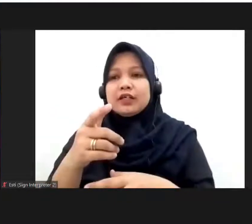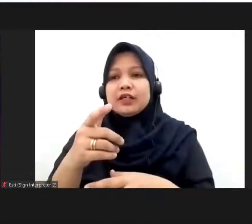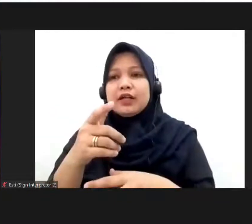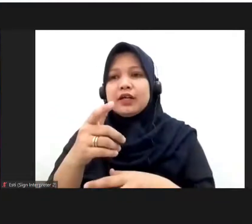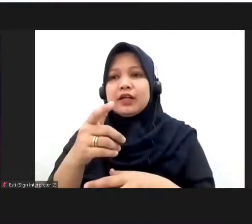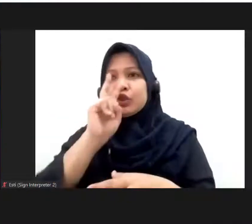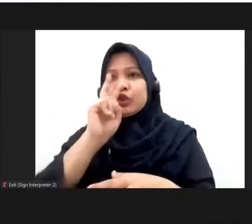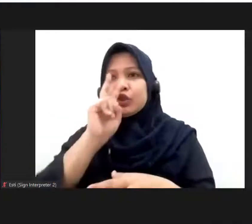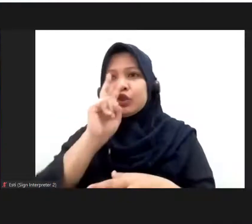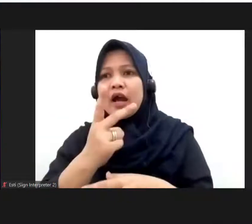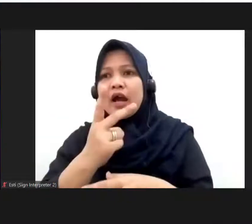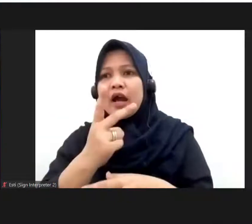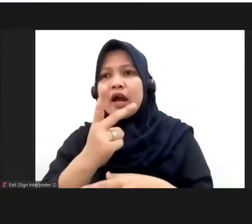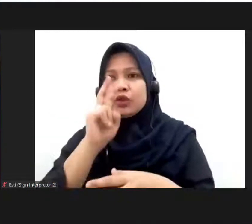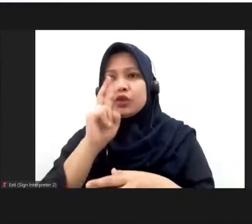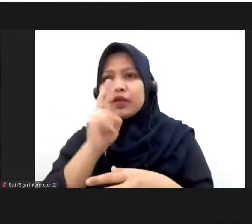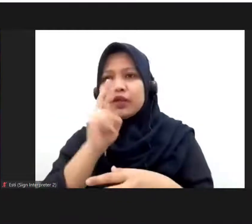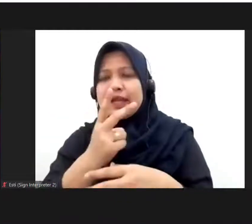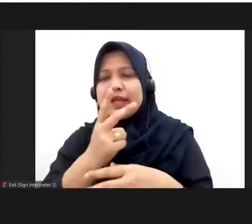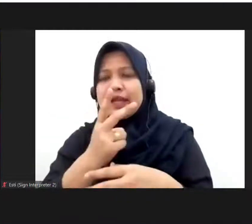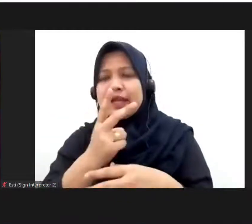vulnerable, usually accommodate